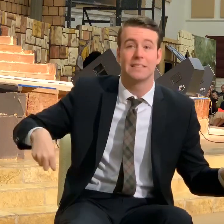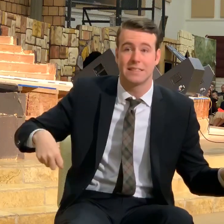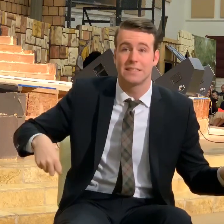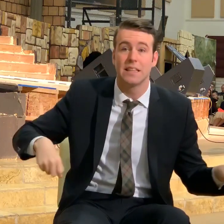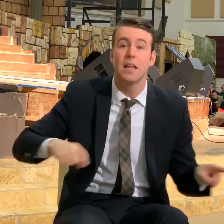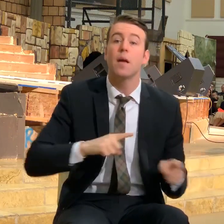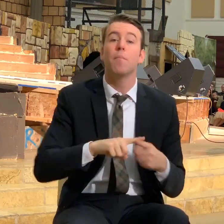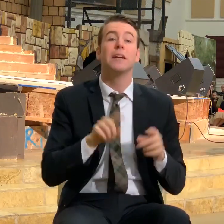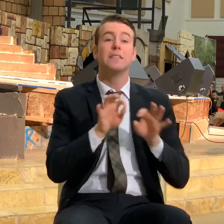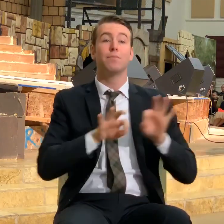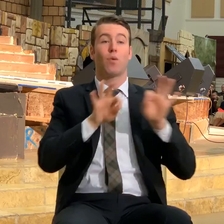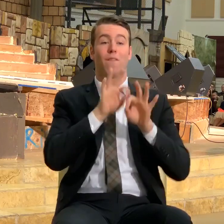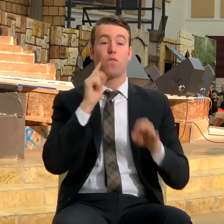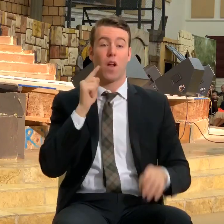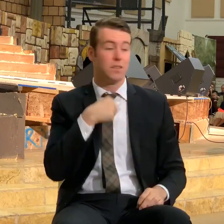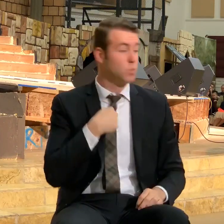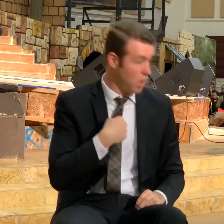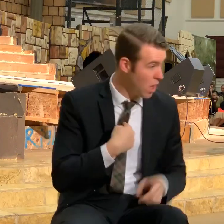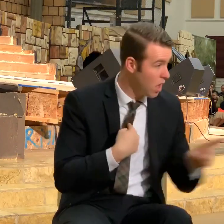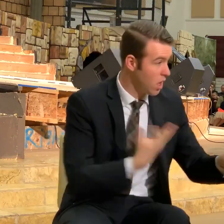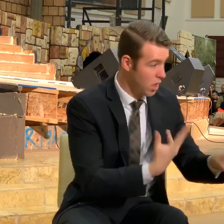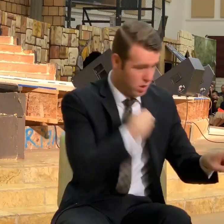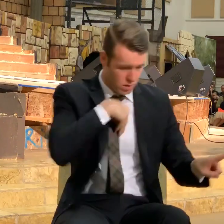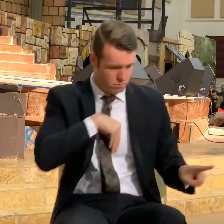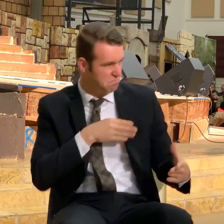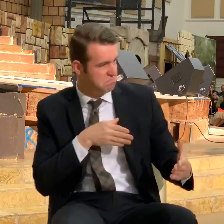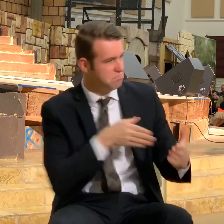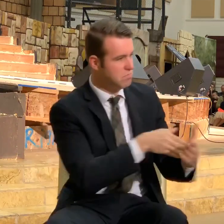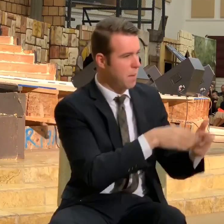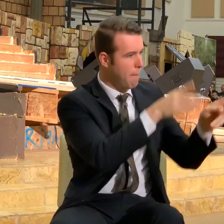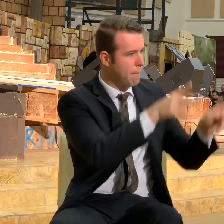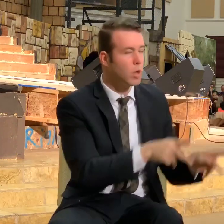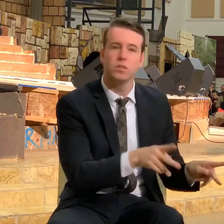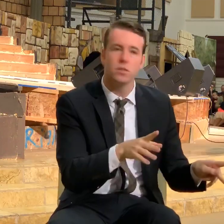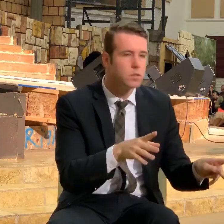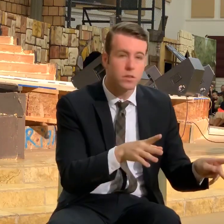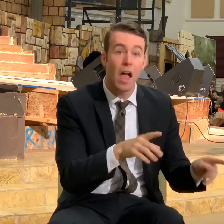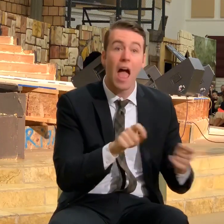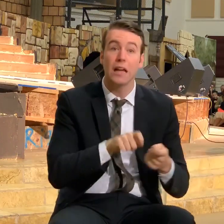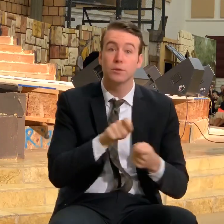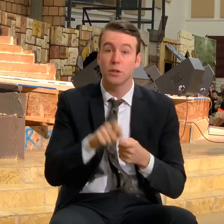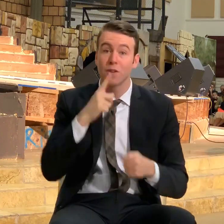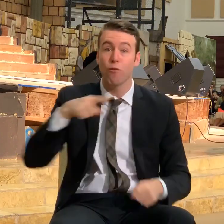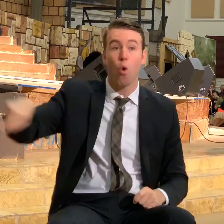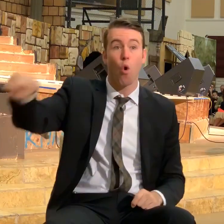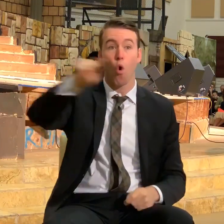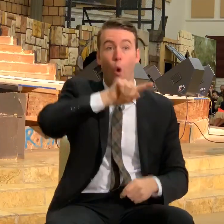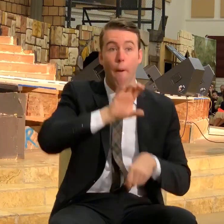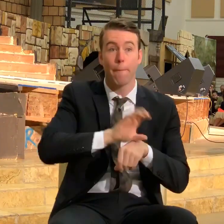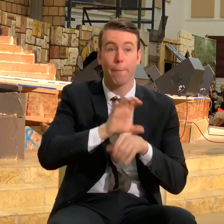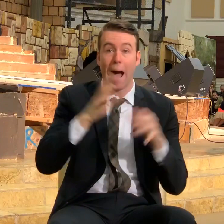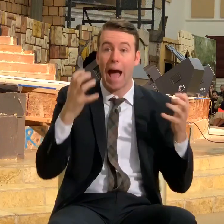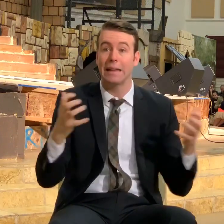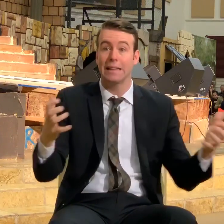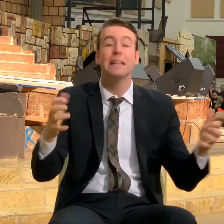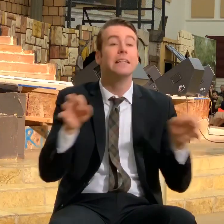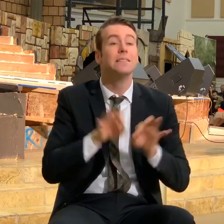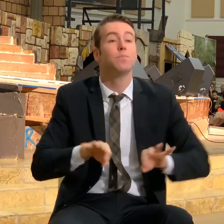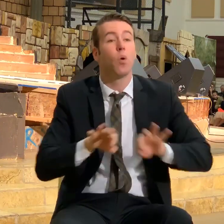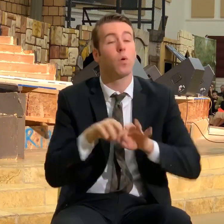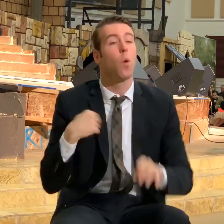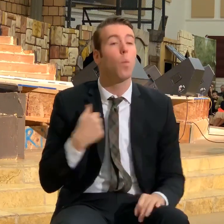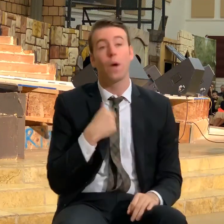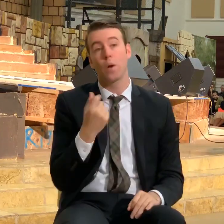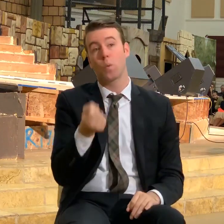to personalize that issue. It's important, especially for a corporate body, it is important that we recognize